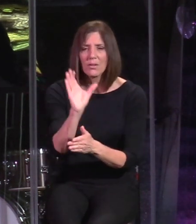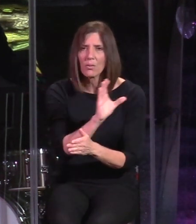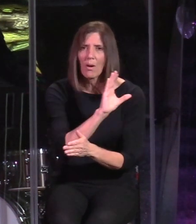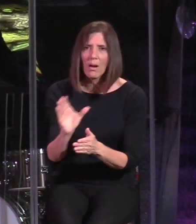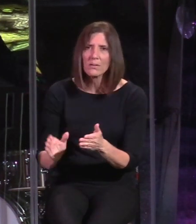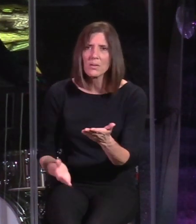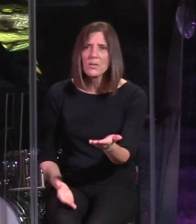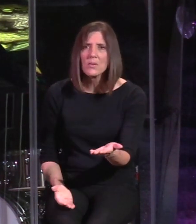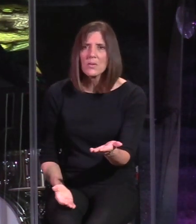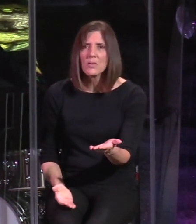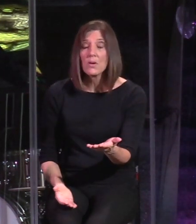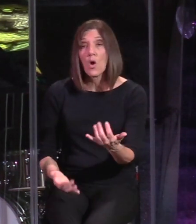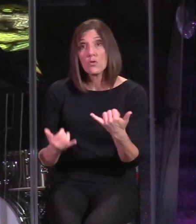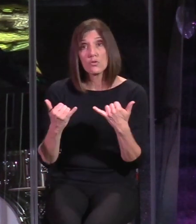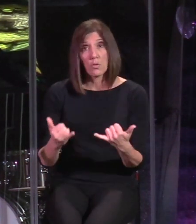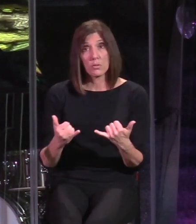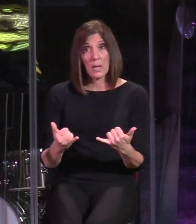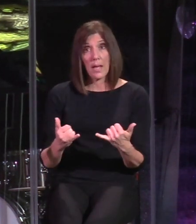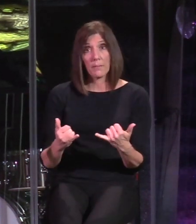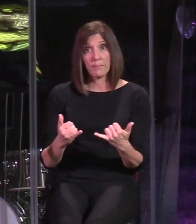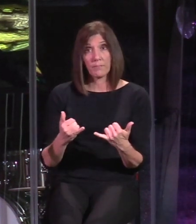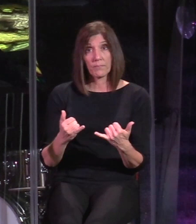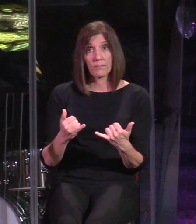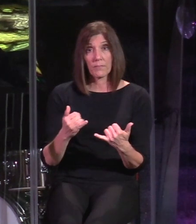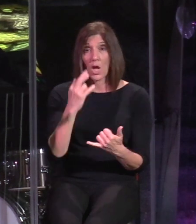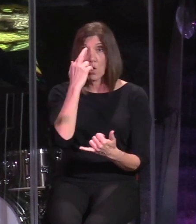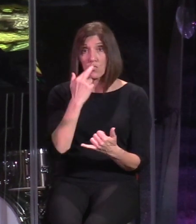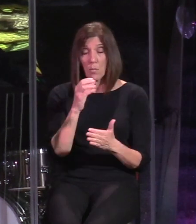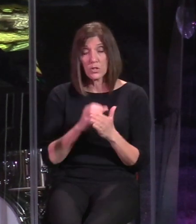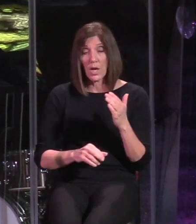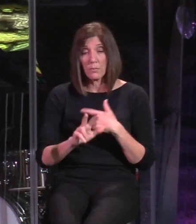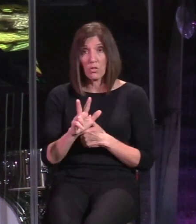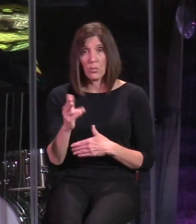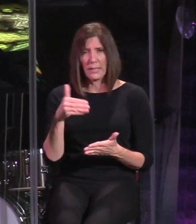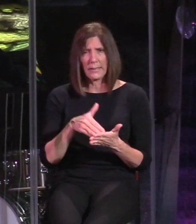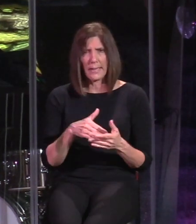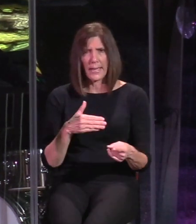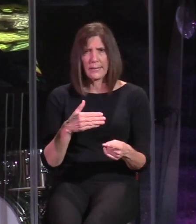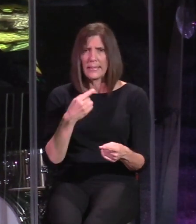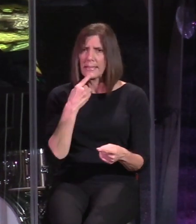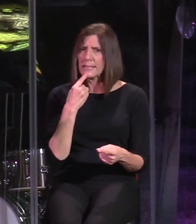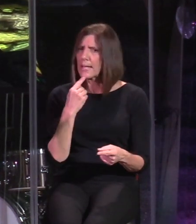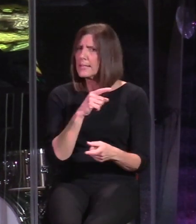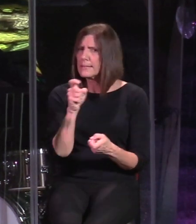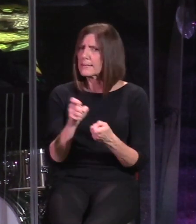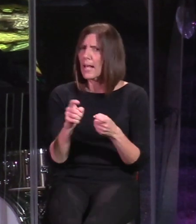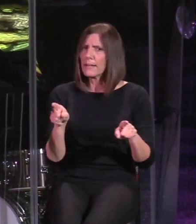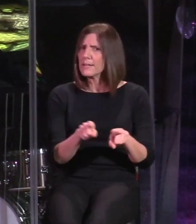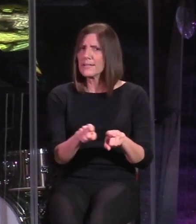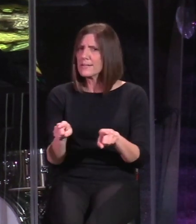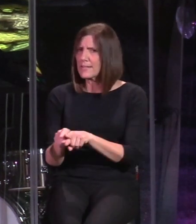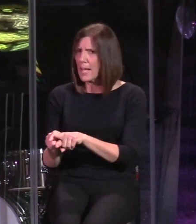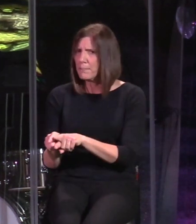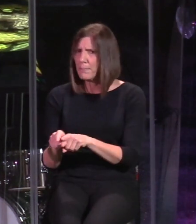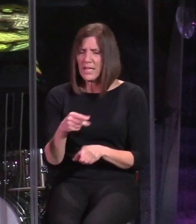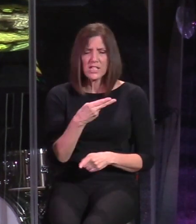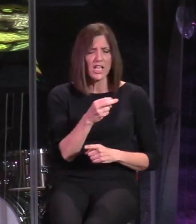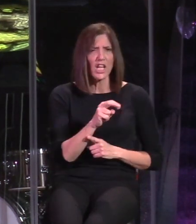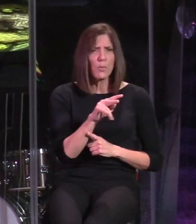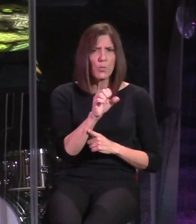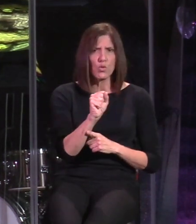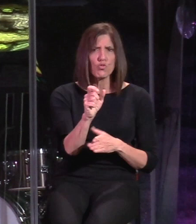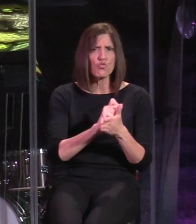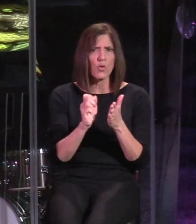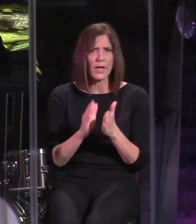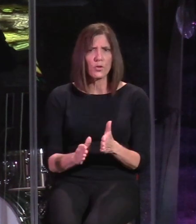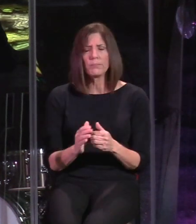And if you go back to Paul's conclusion in Romans chapter 3, he shares the exact same viewpoint as the author of Hebrews. Listen to how